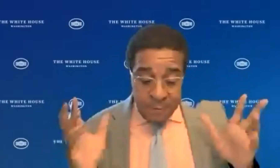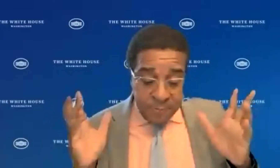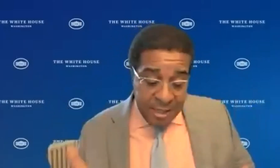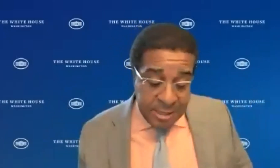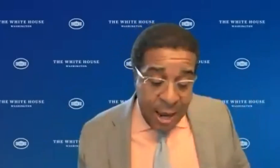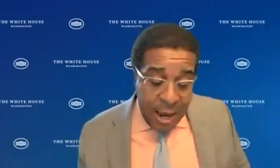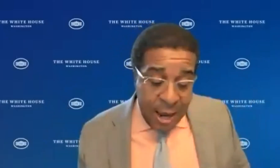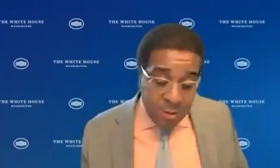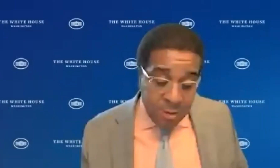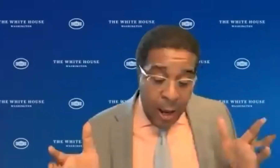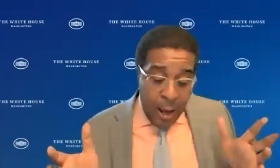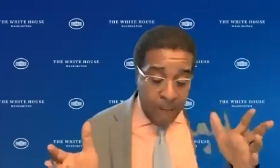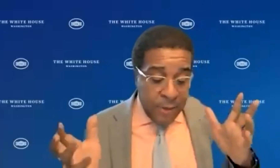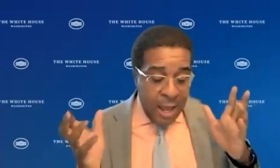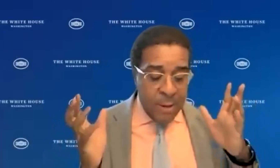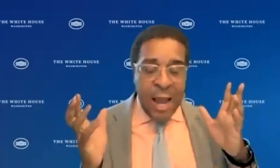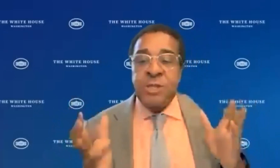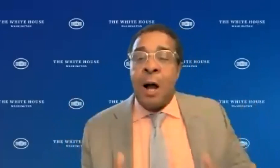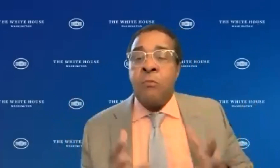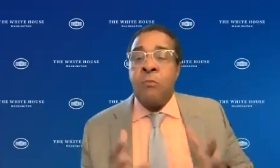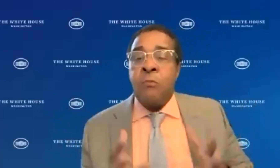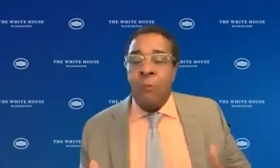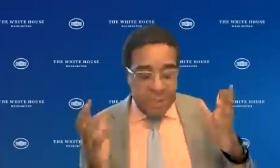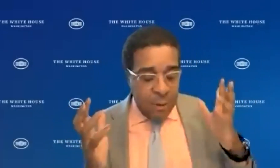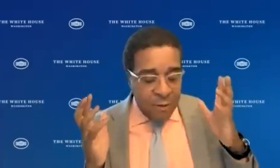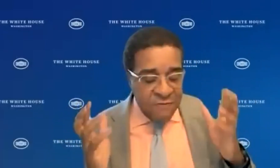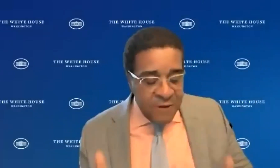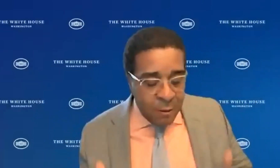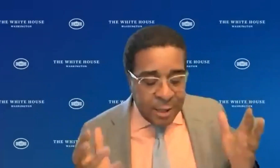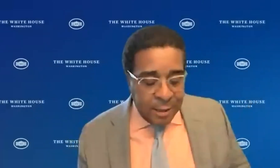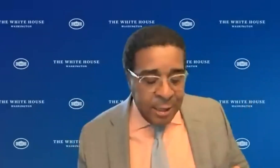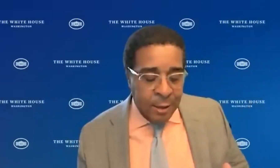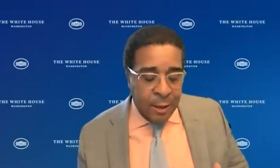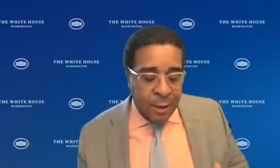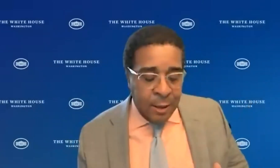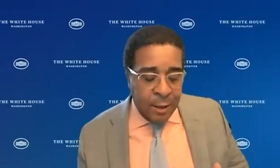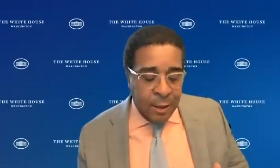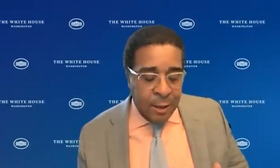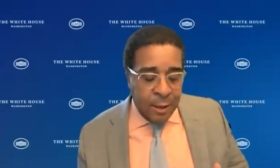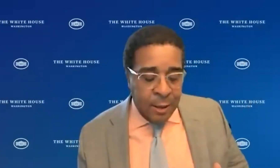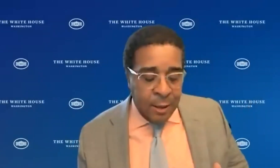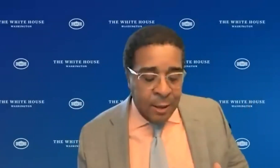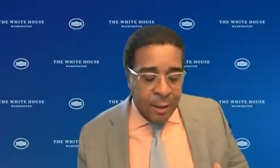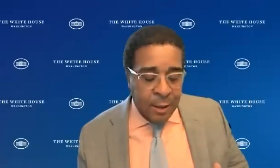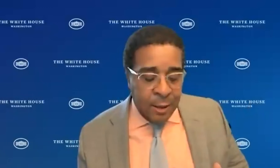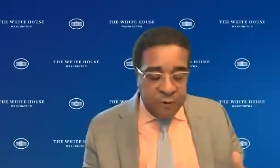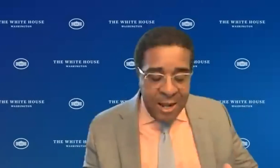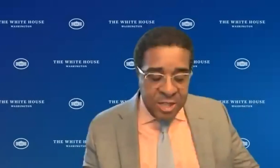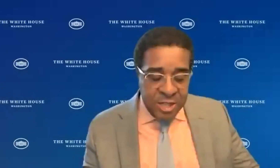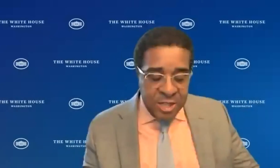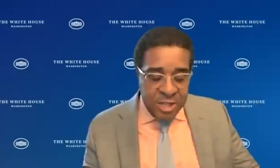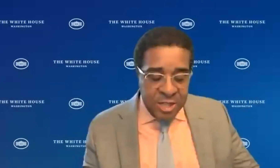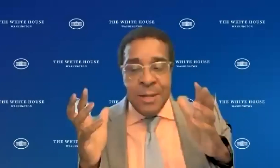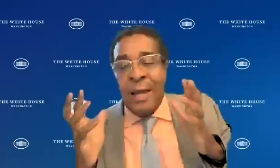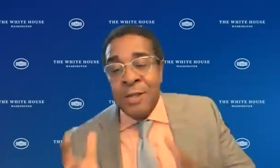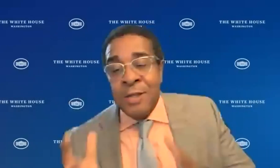understood the assignment. And I saw right away that they were very clear about the need for